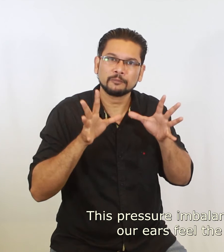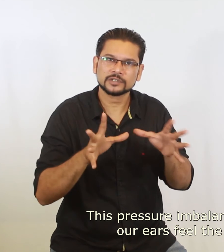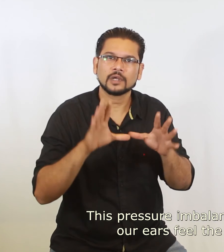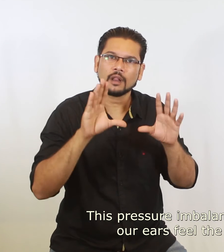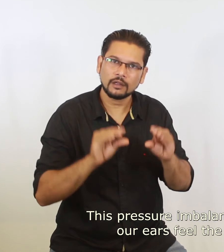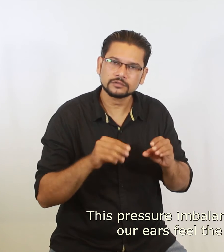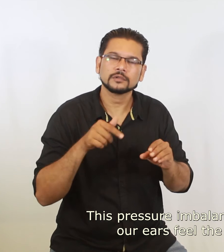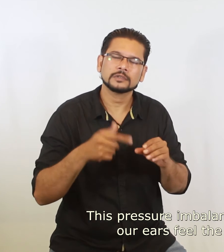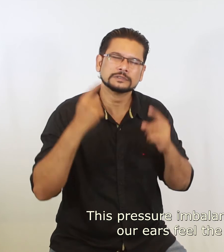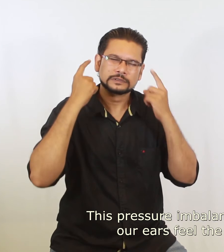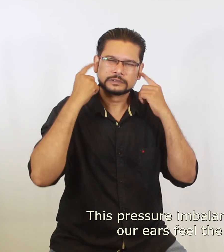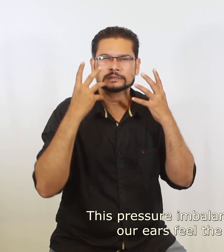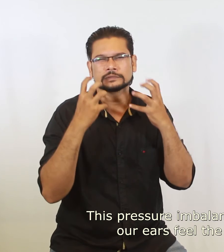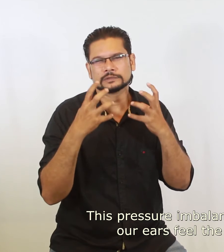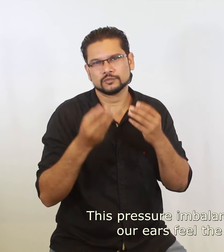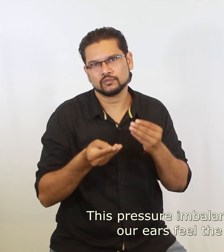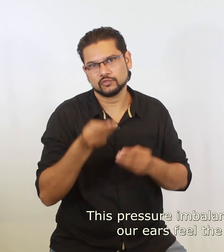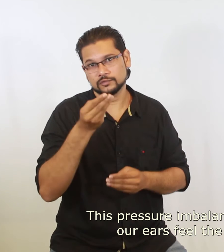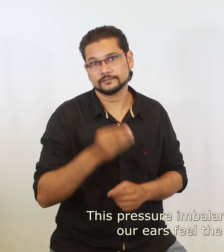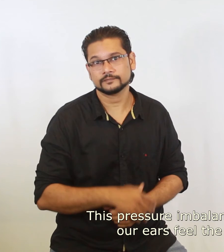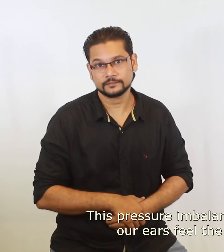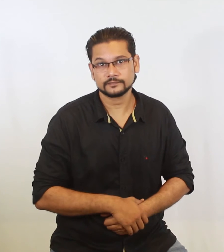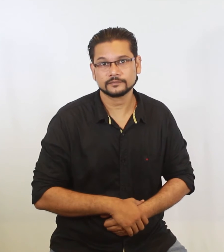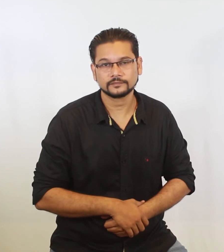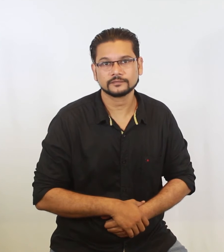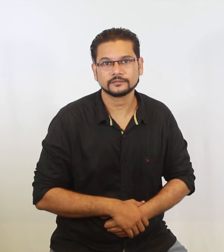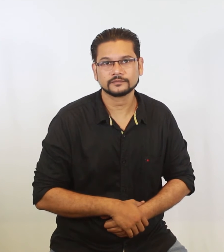This pressure imbalance makes our ears feel the pain.